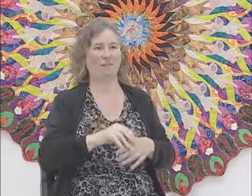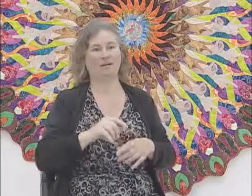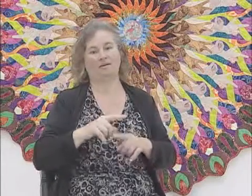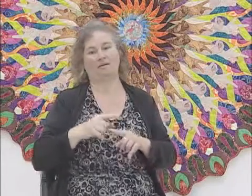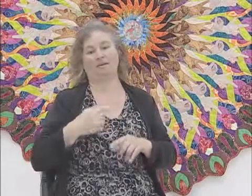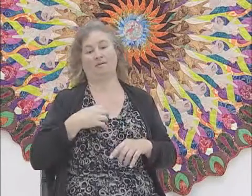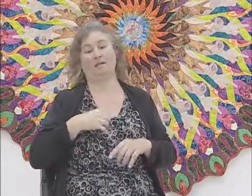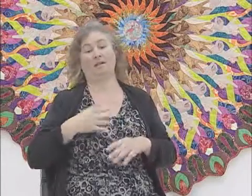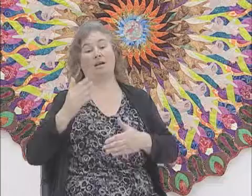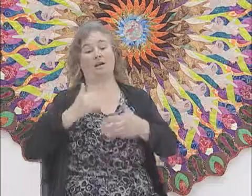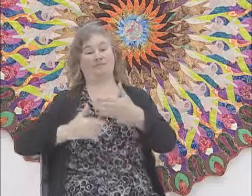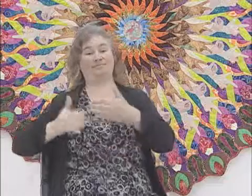about doing this.